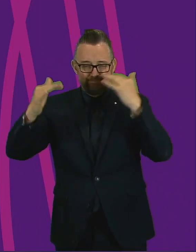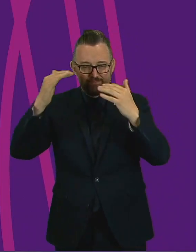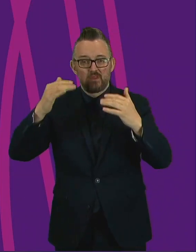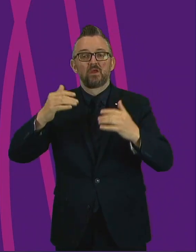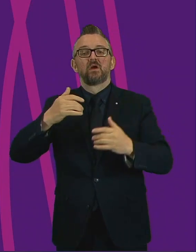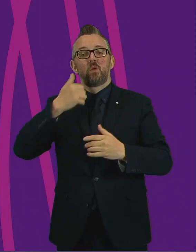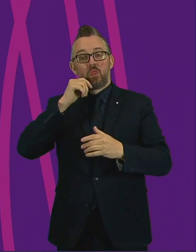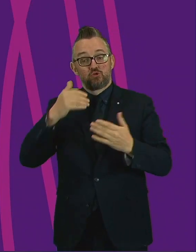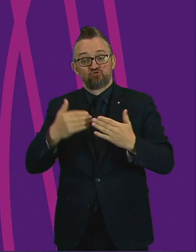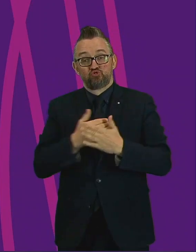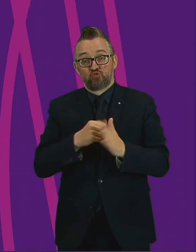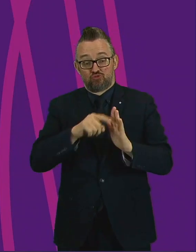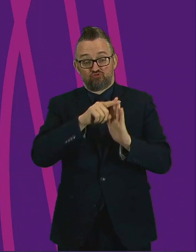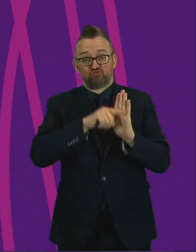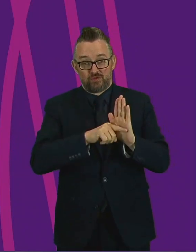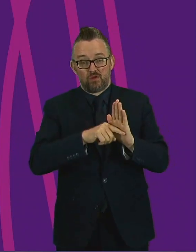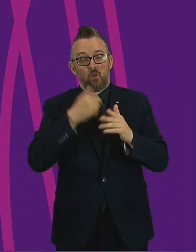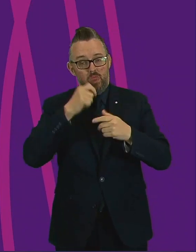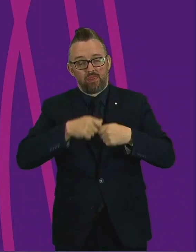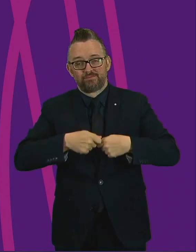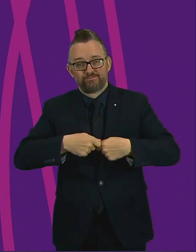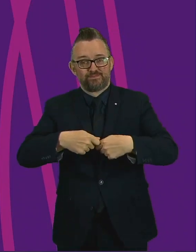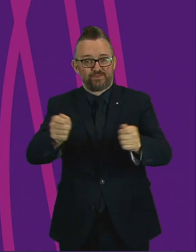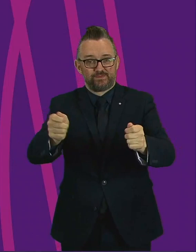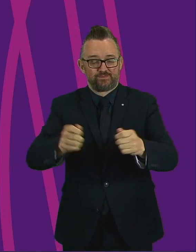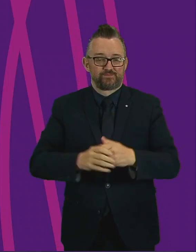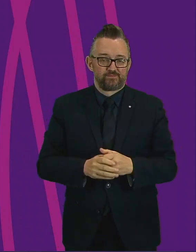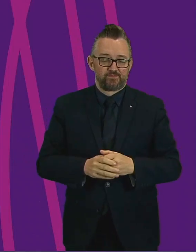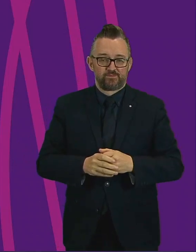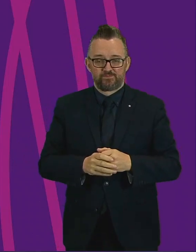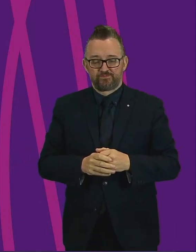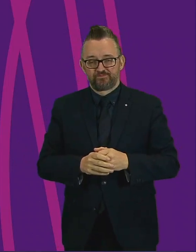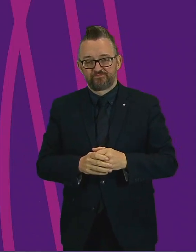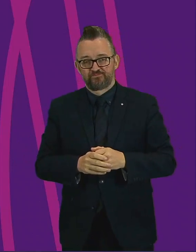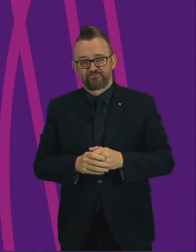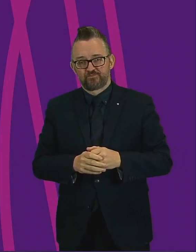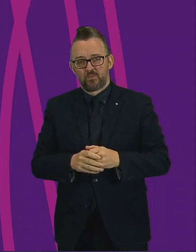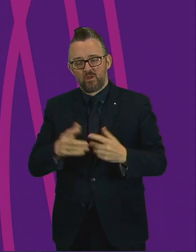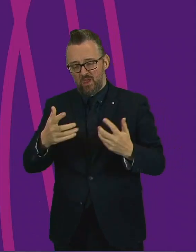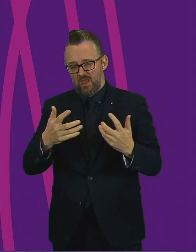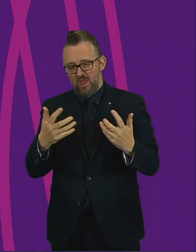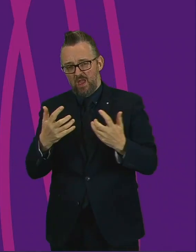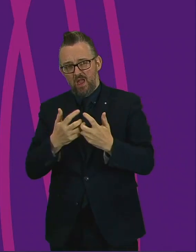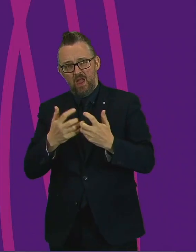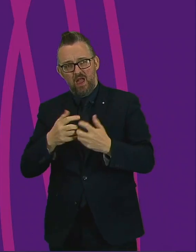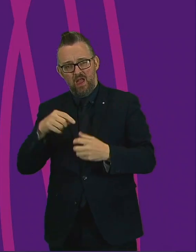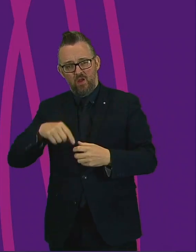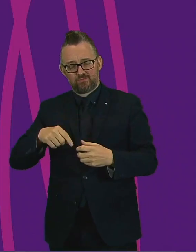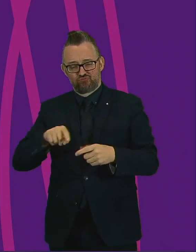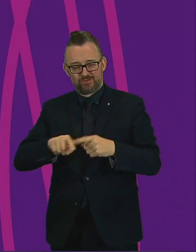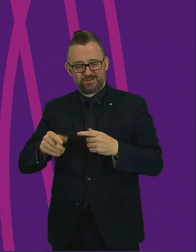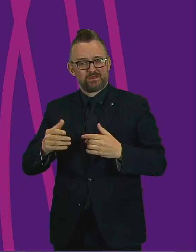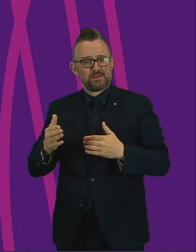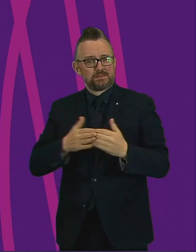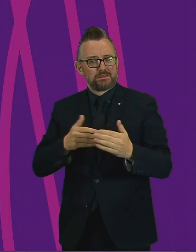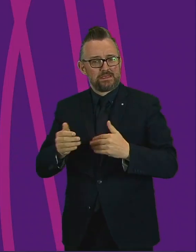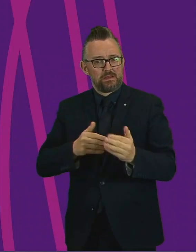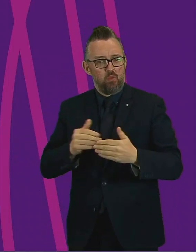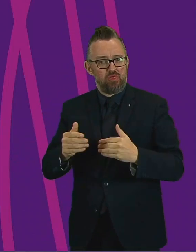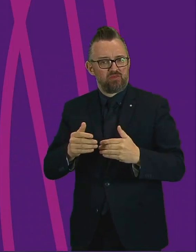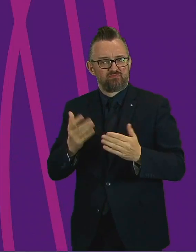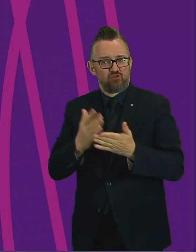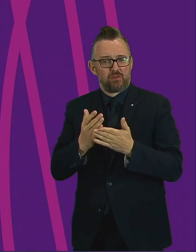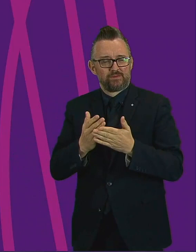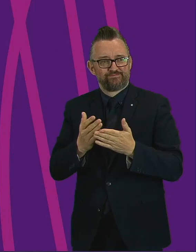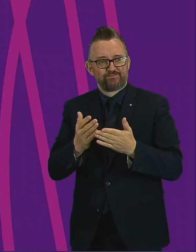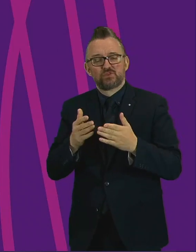revised guidance as appropriate as soon as possible. In trying to deal with this, as we do to some extent generally, I